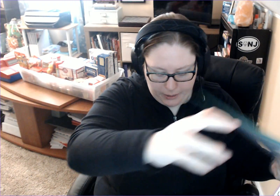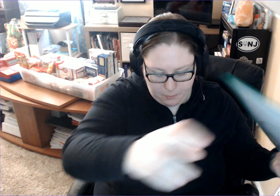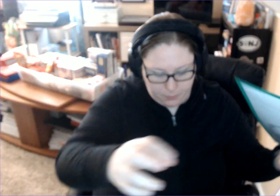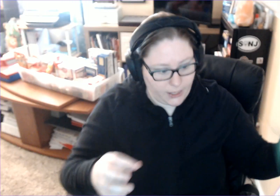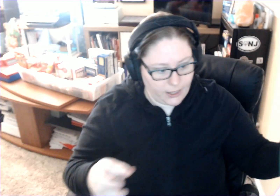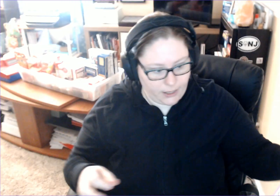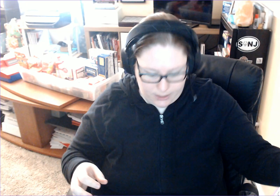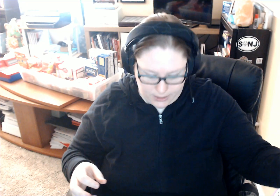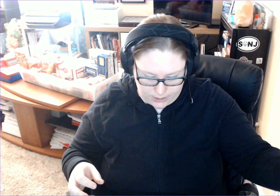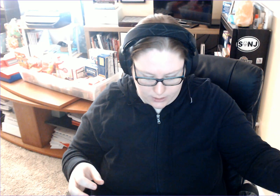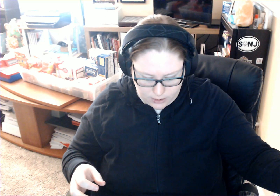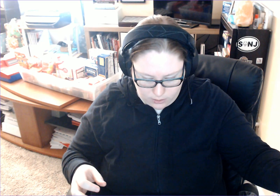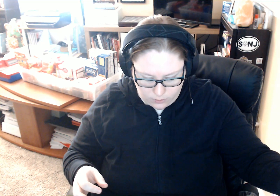B is